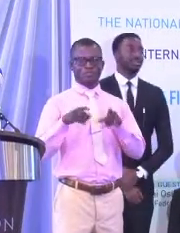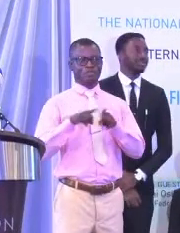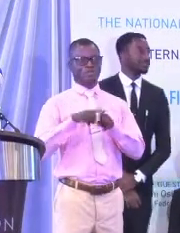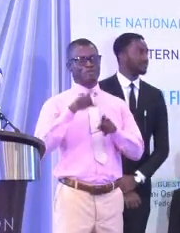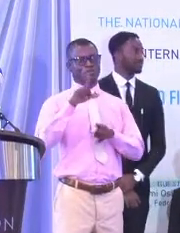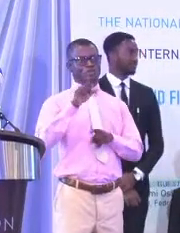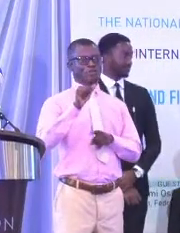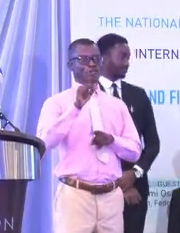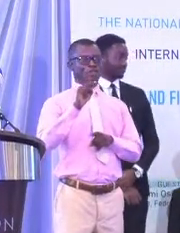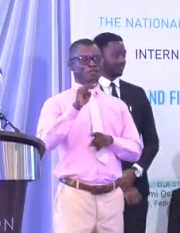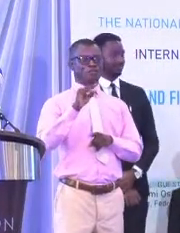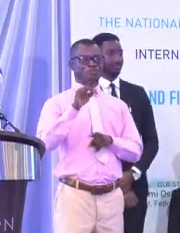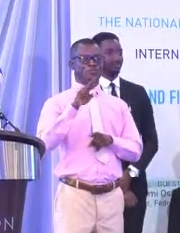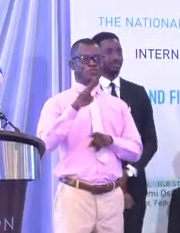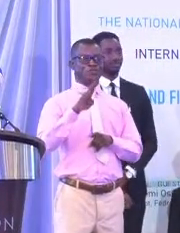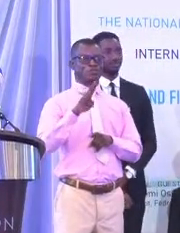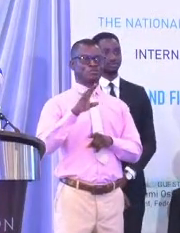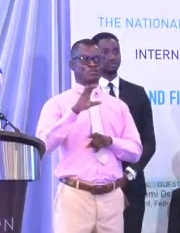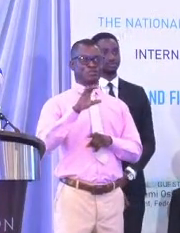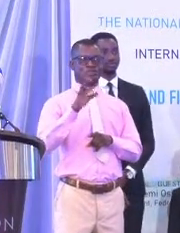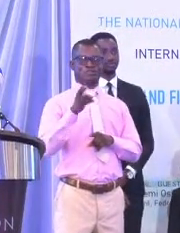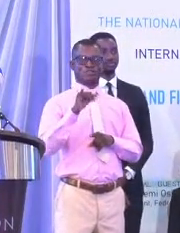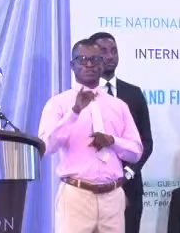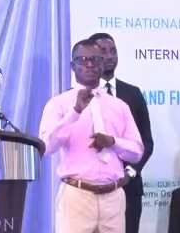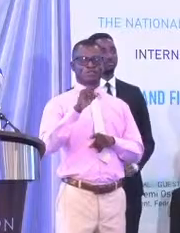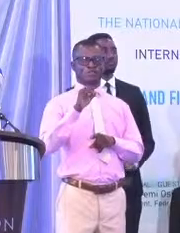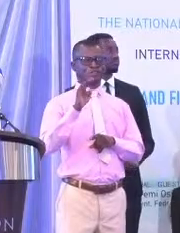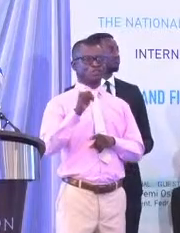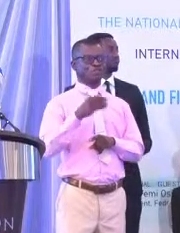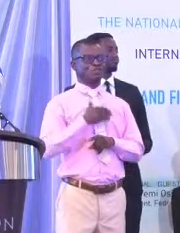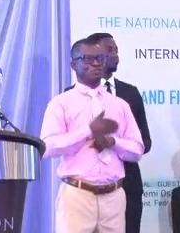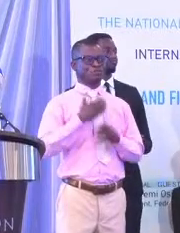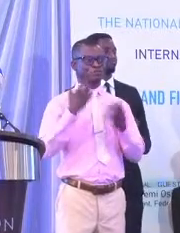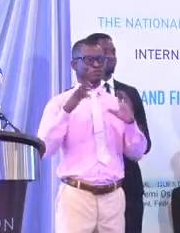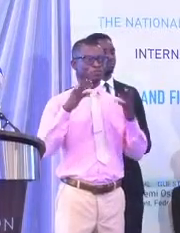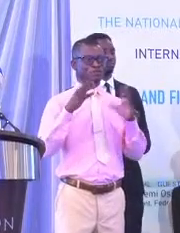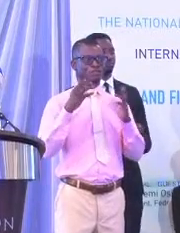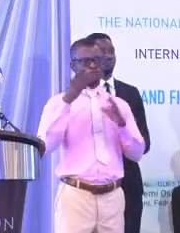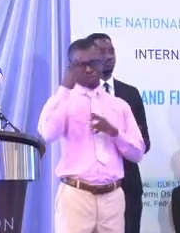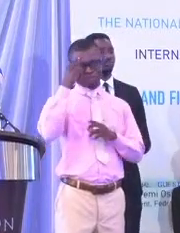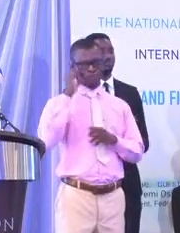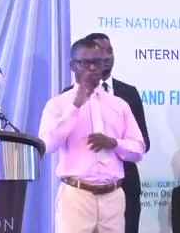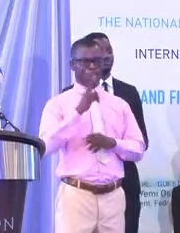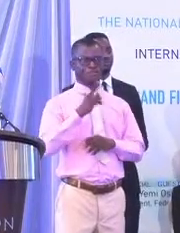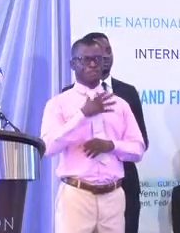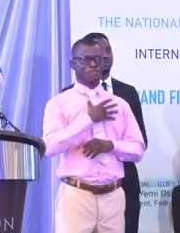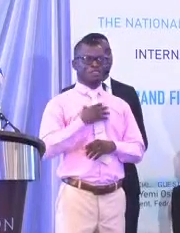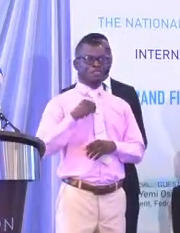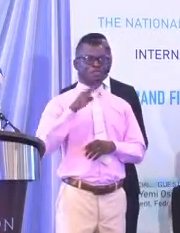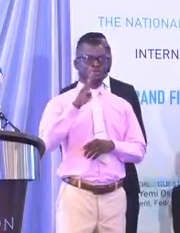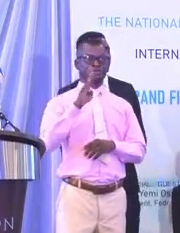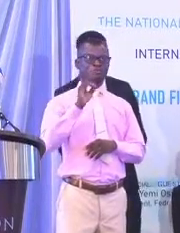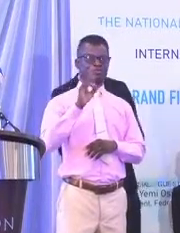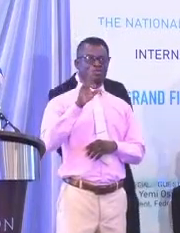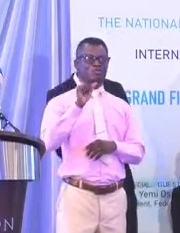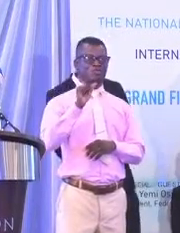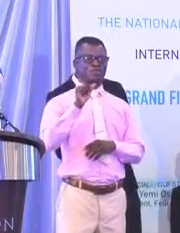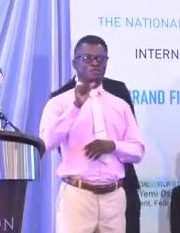Namero Kodret Chisom. Where is she? Please put your hands together for her. And Bolande